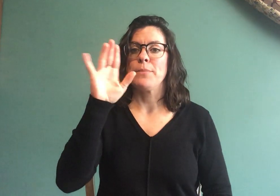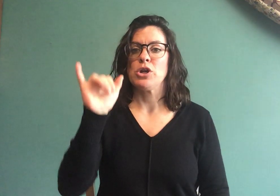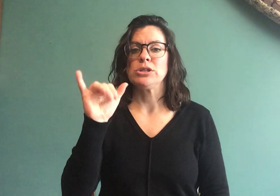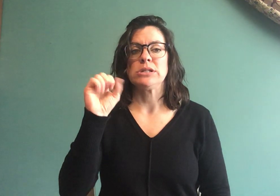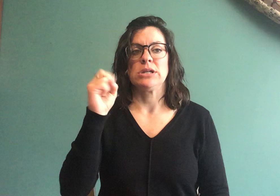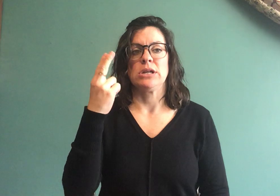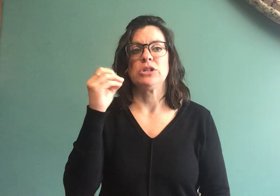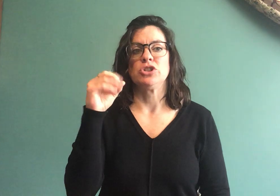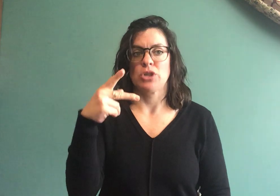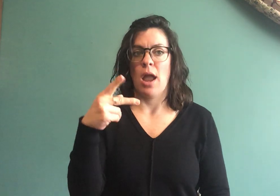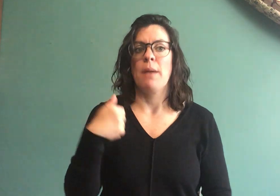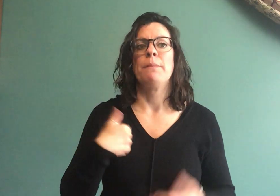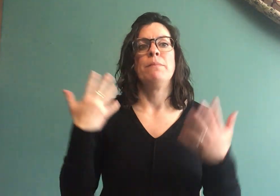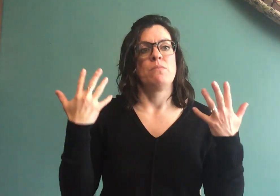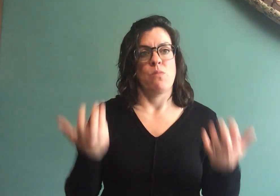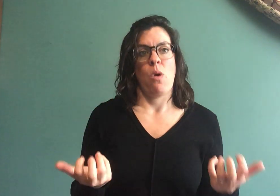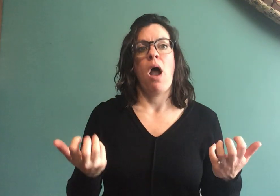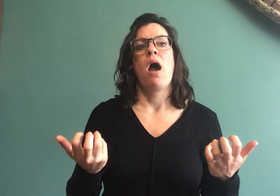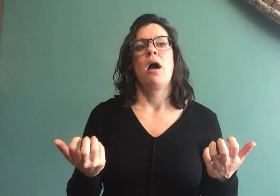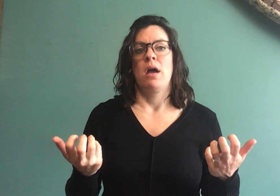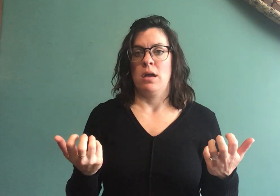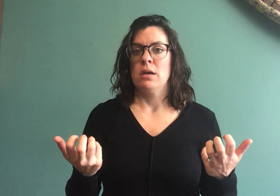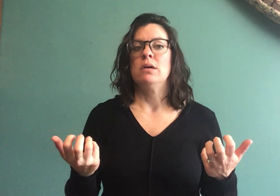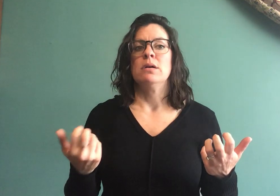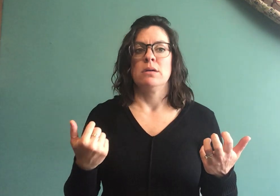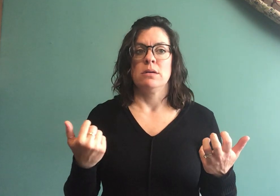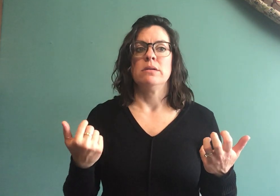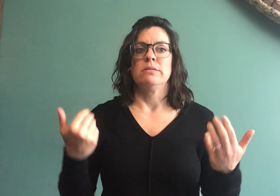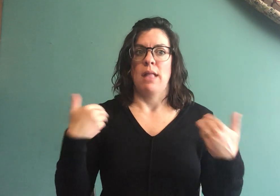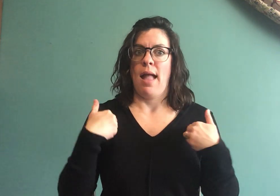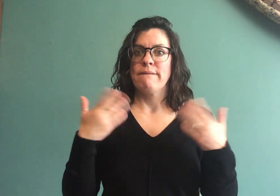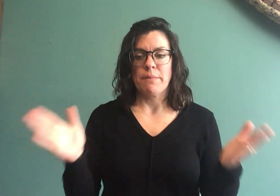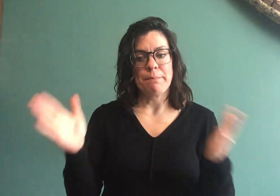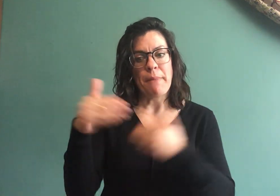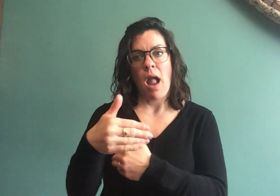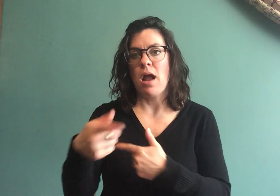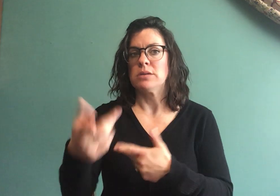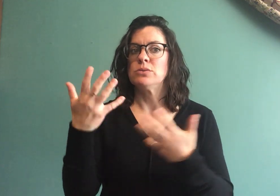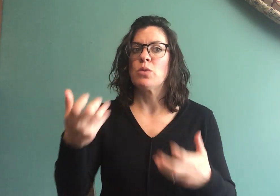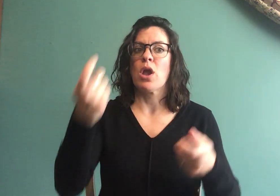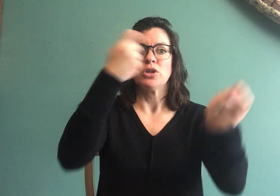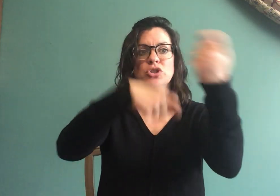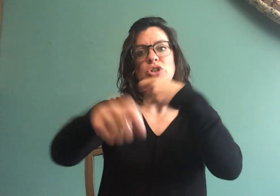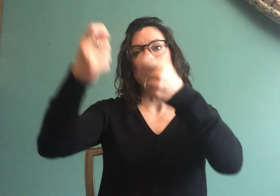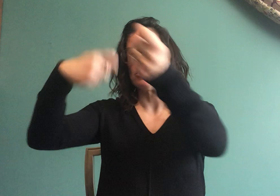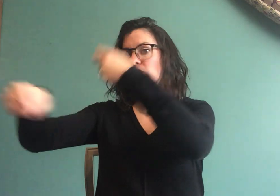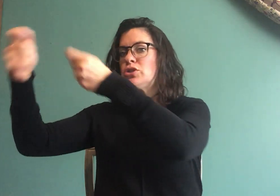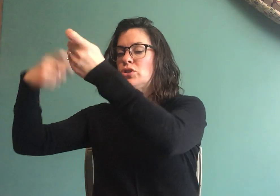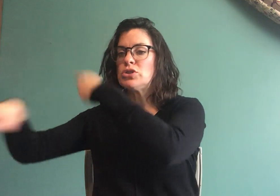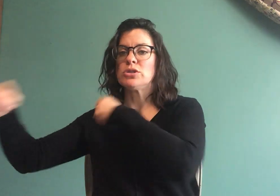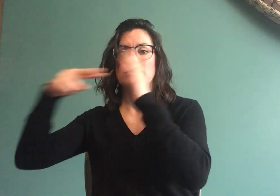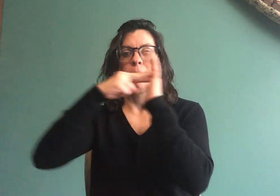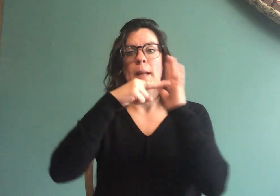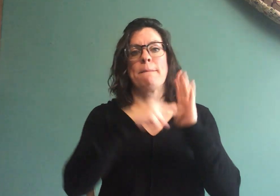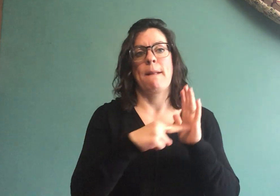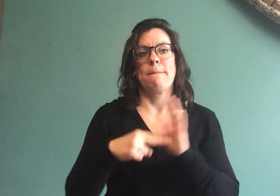nails, and it was my intention by the end of the year that we're going to replace those. All right. Unfortunately, right now